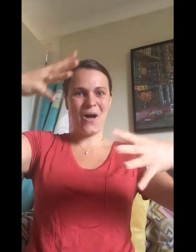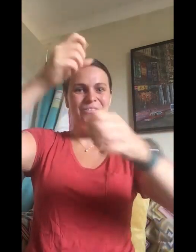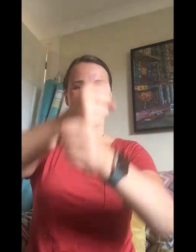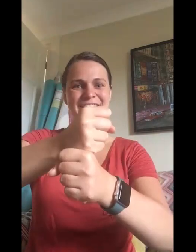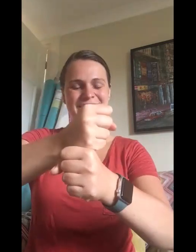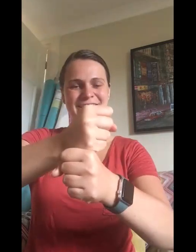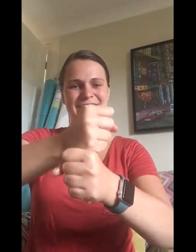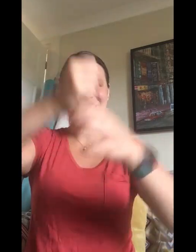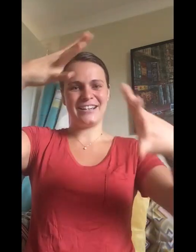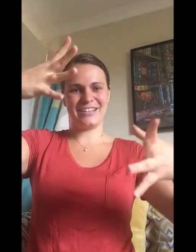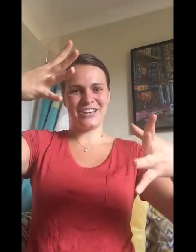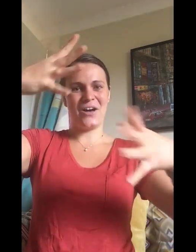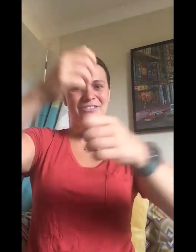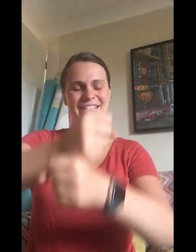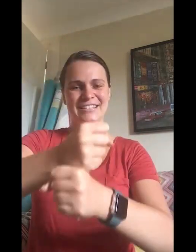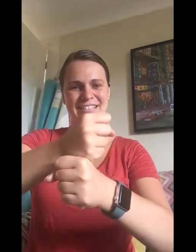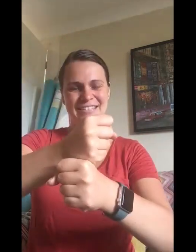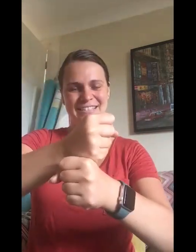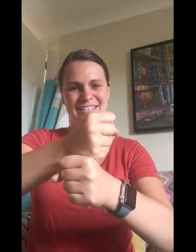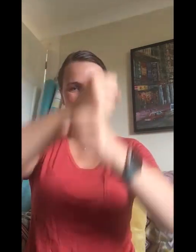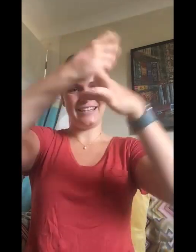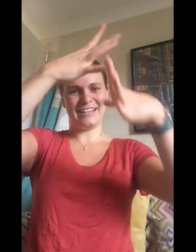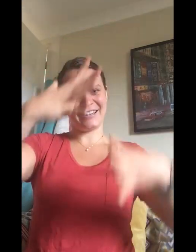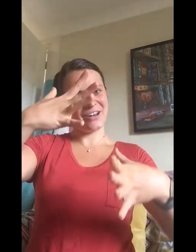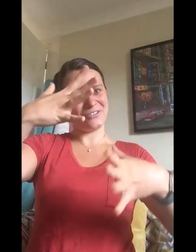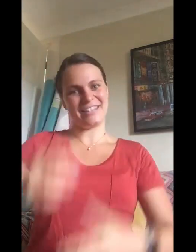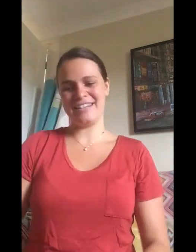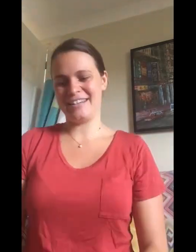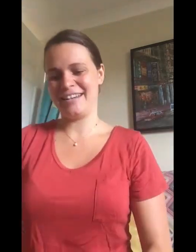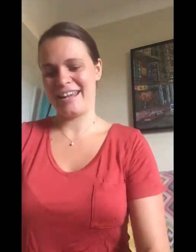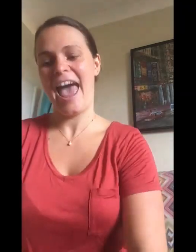Gold. Gold. Gold. Okay.